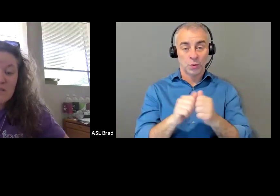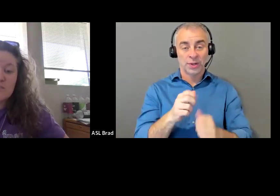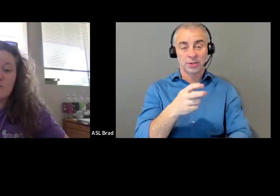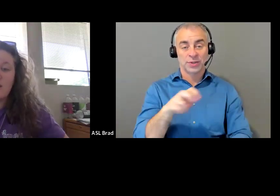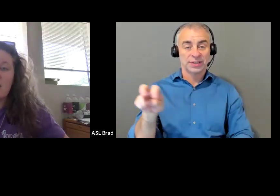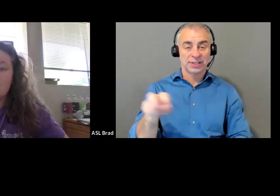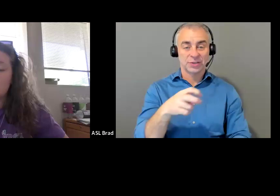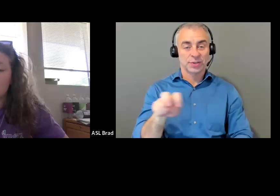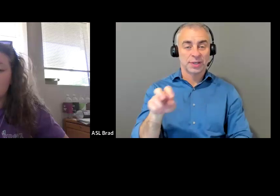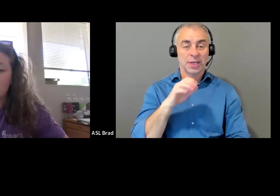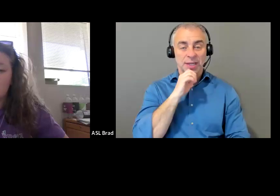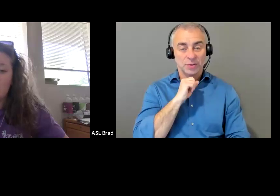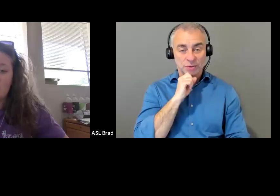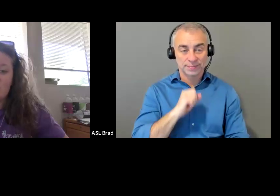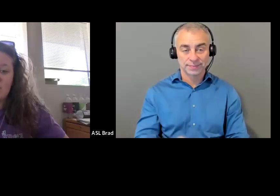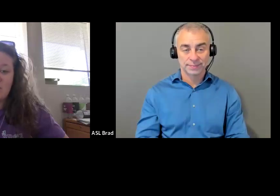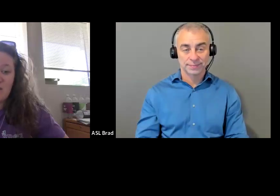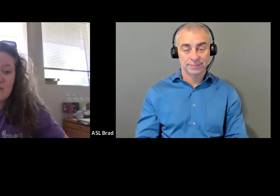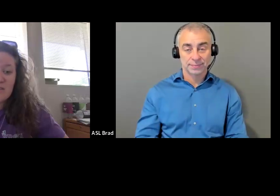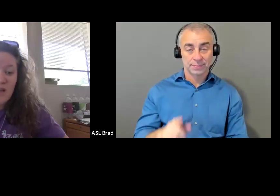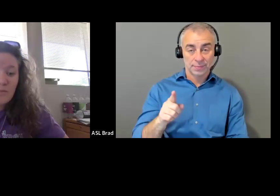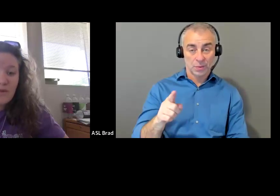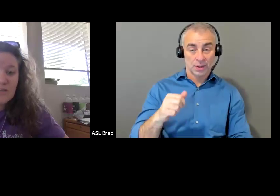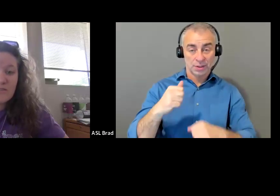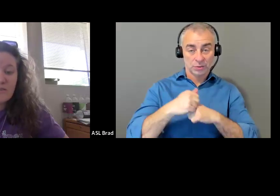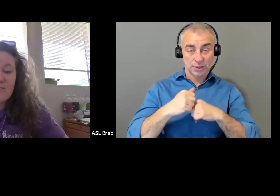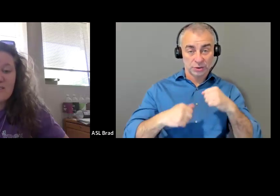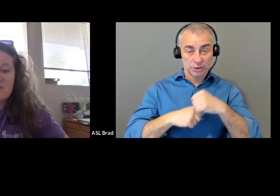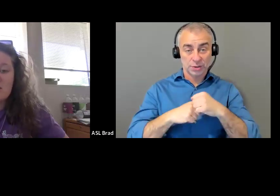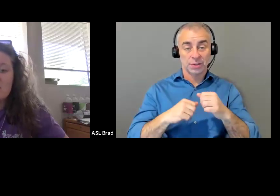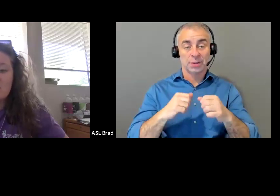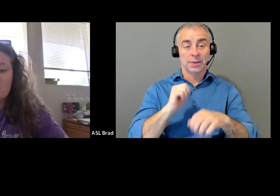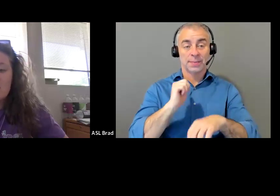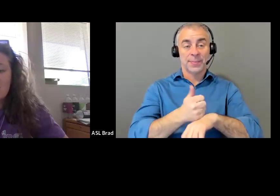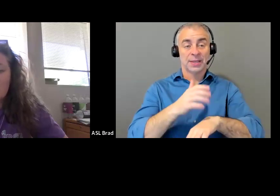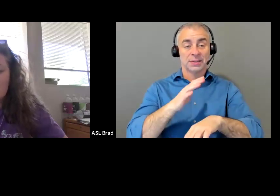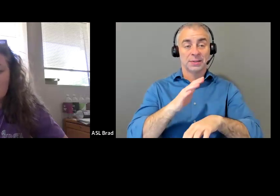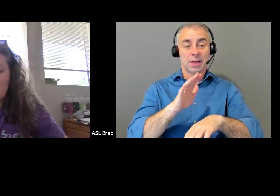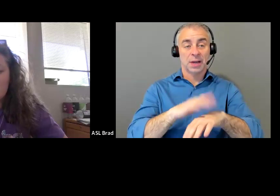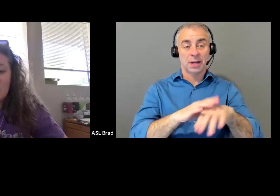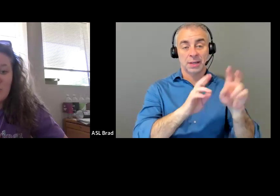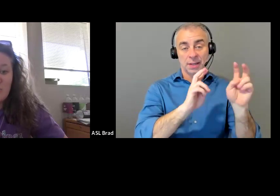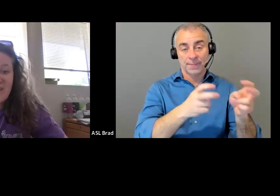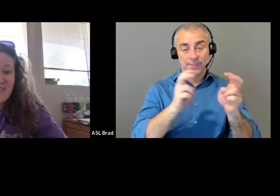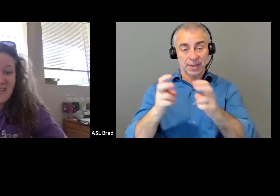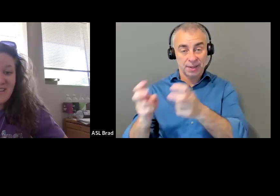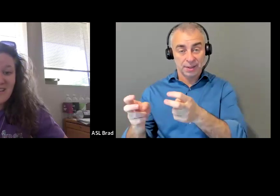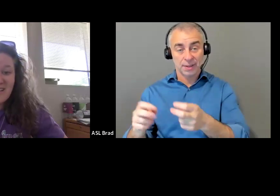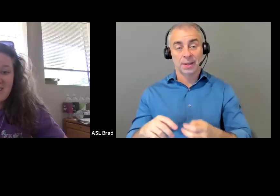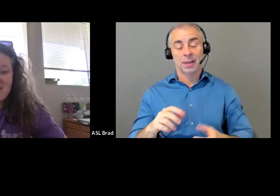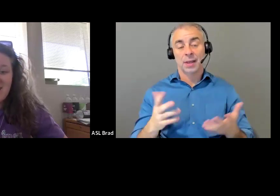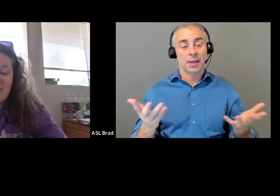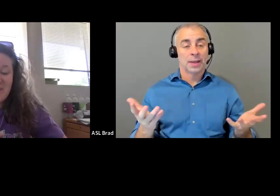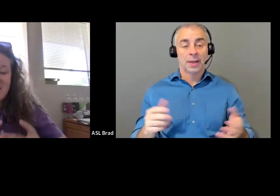age? Do you have it structured in a specific topic? Do you have it structured where you do